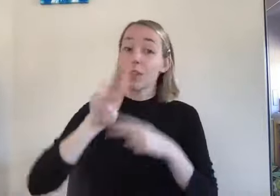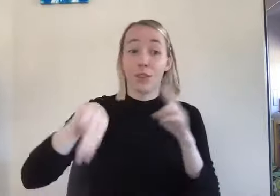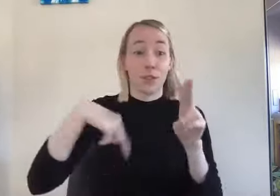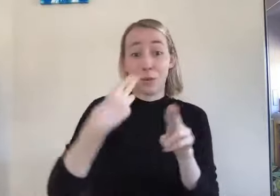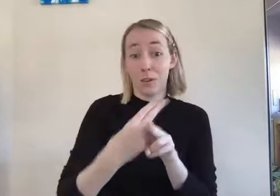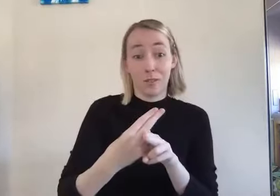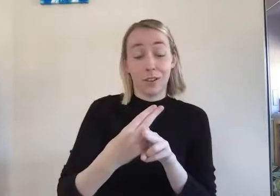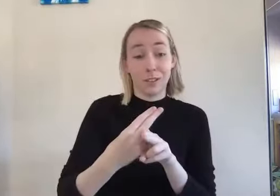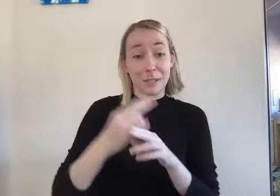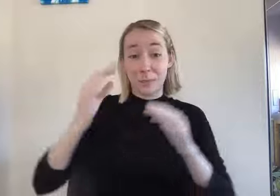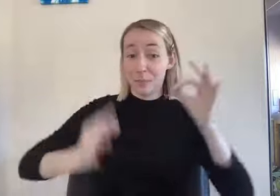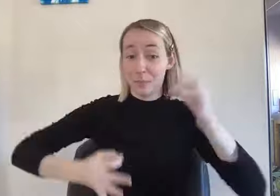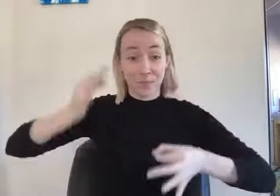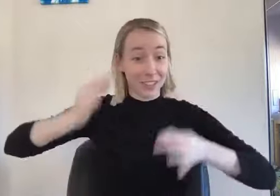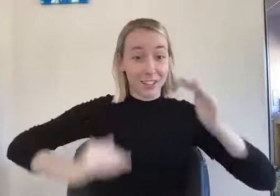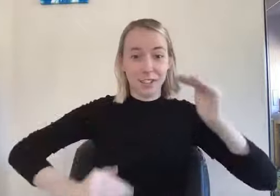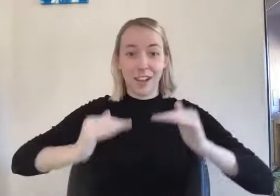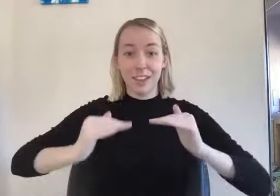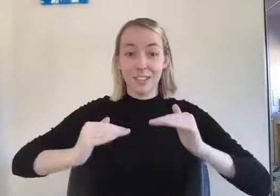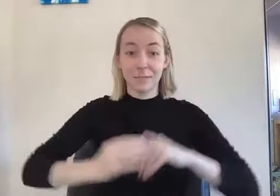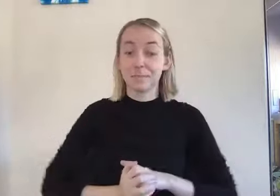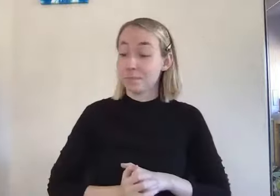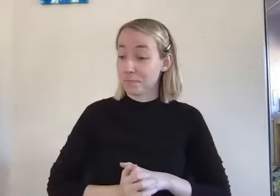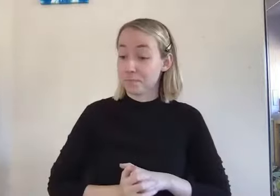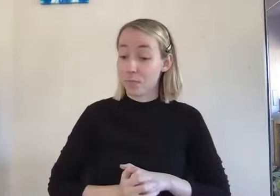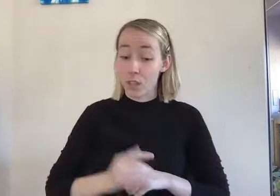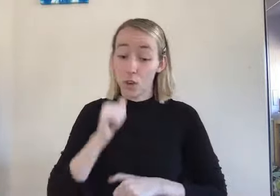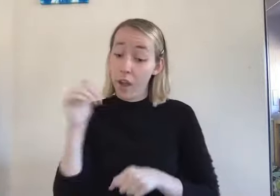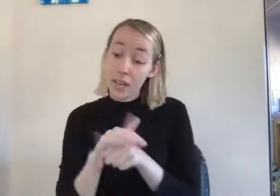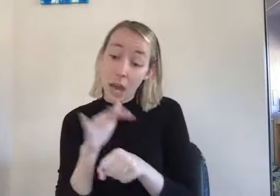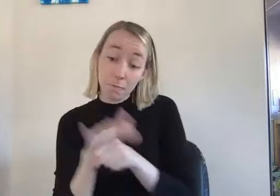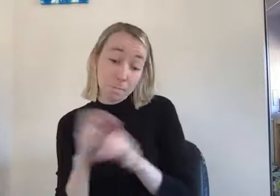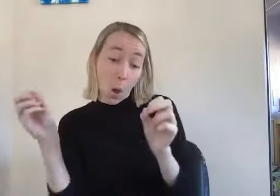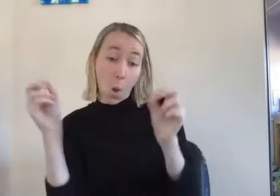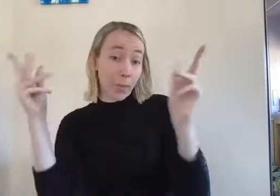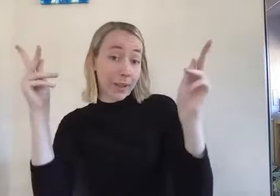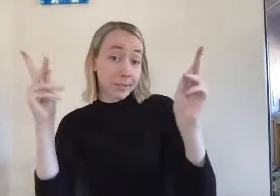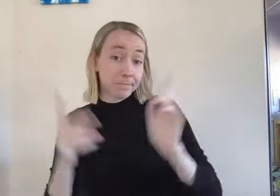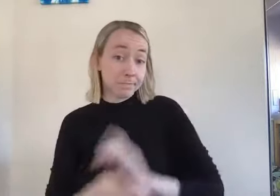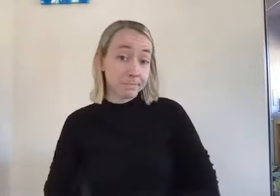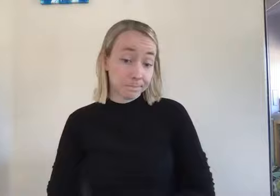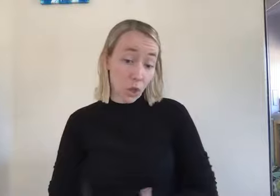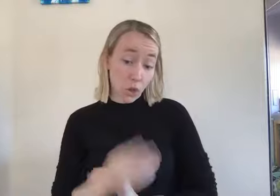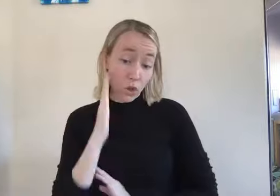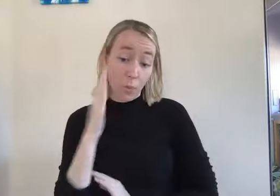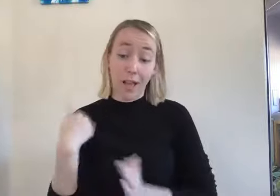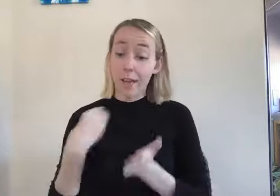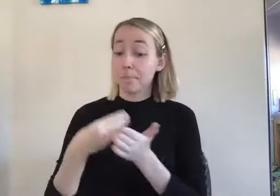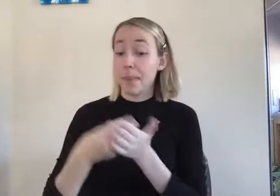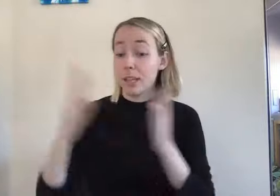the universe, which is a just universe, will say, aha, for him, there's not enough. Okay. And you'll have money troubles.